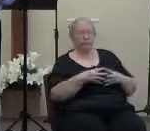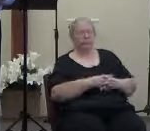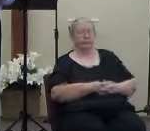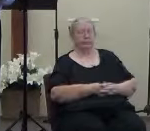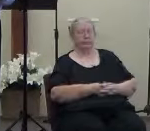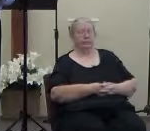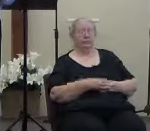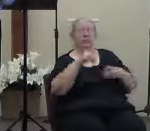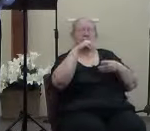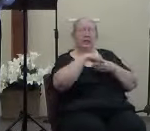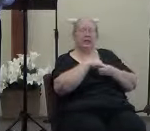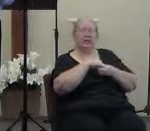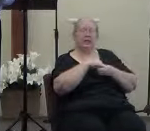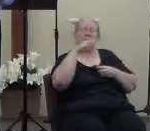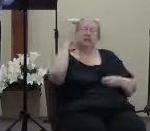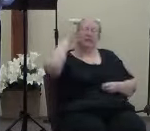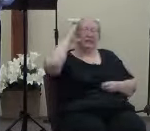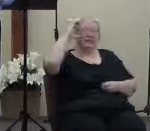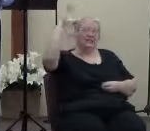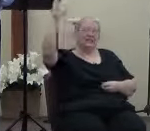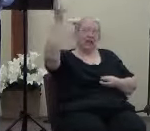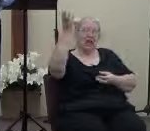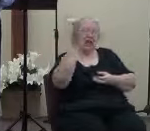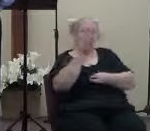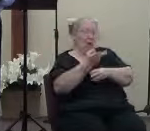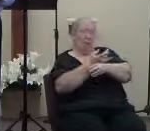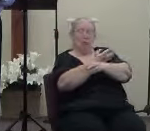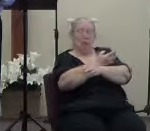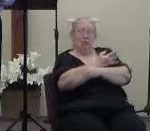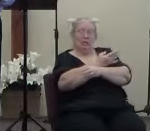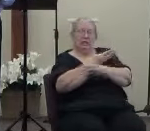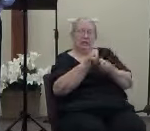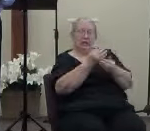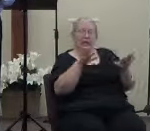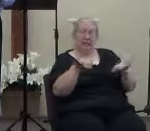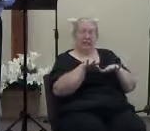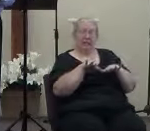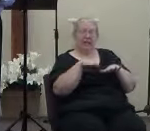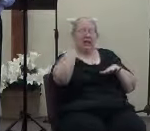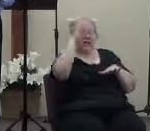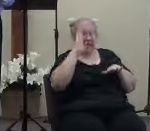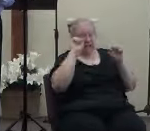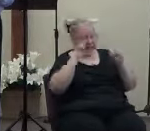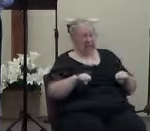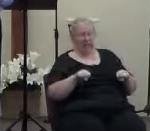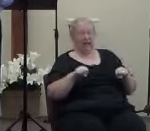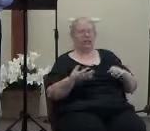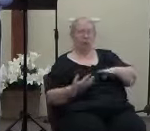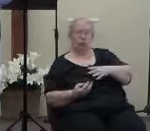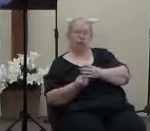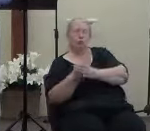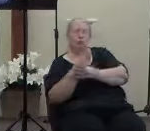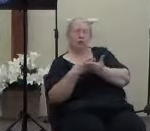In a sun-scorched land where there's nothing growing, God will bring something out of nothing every time. And He'll strengthen your